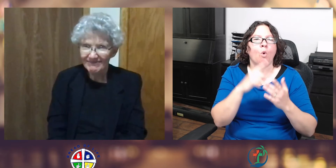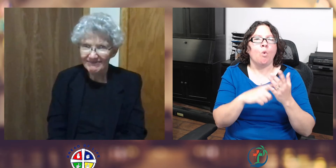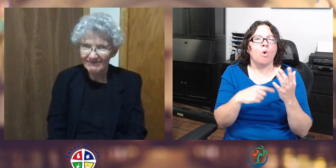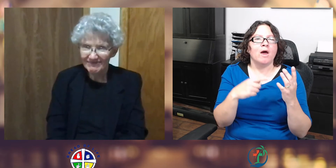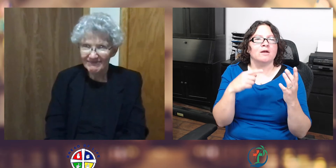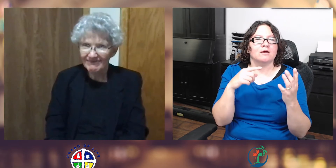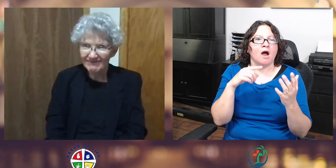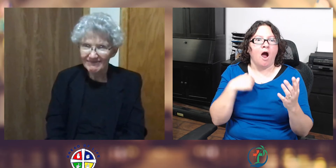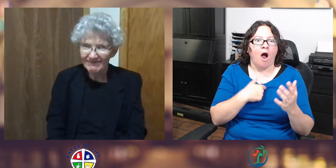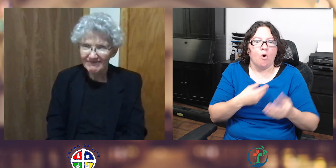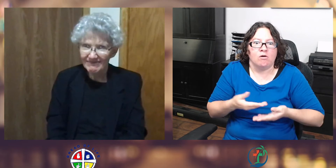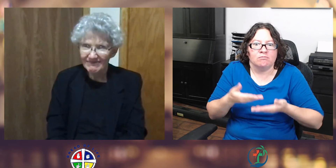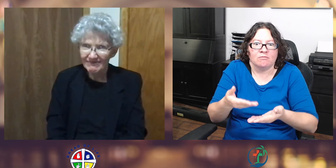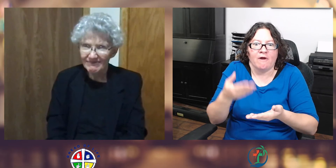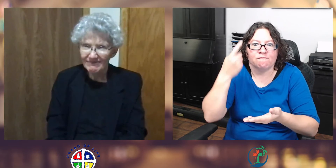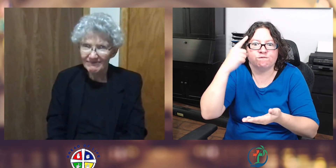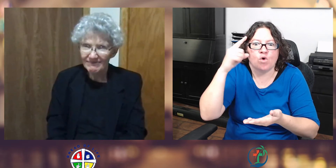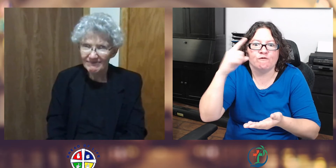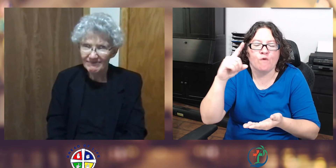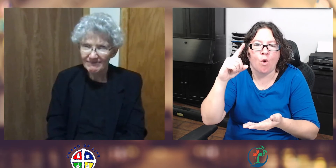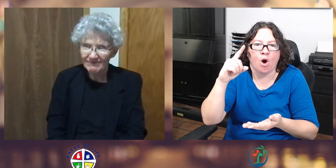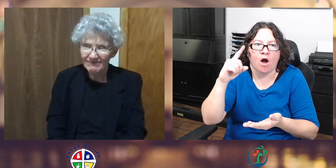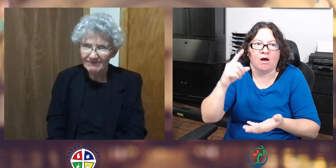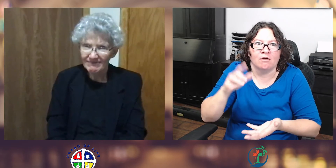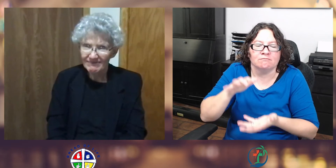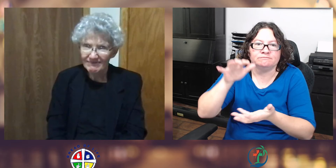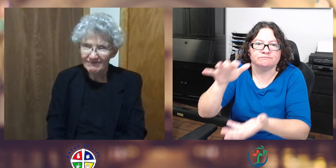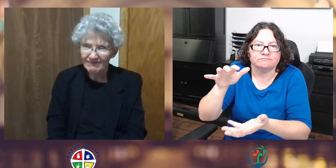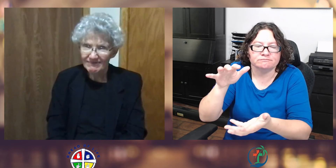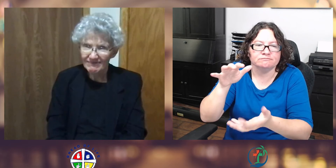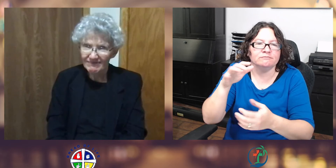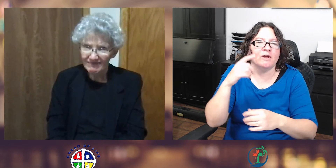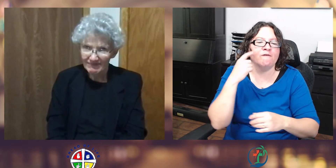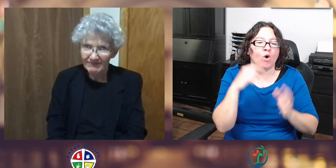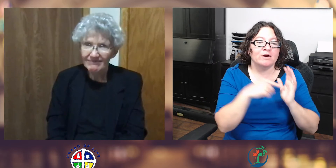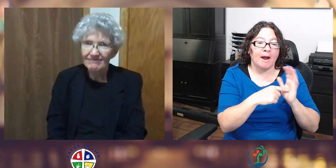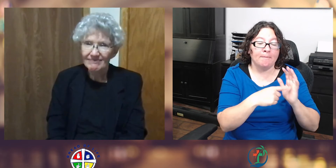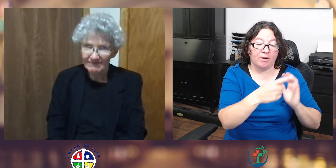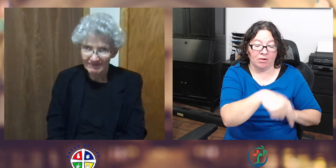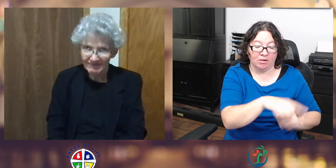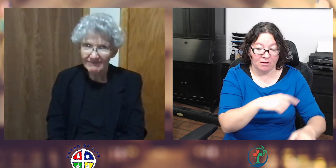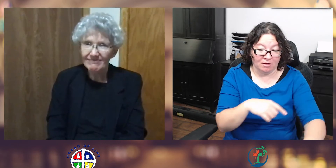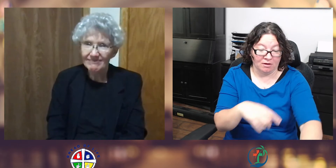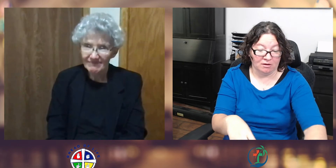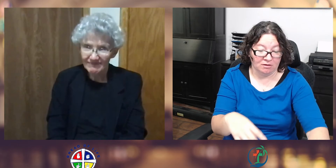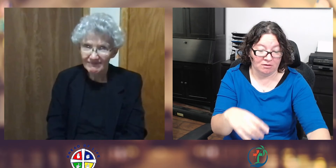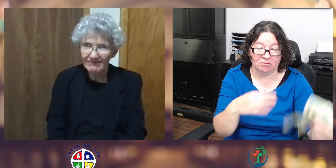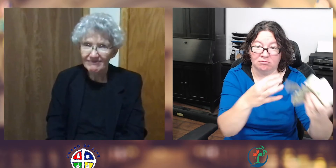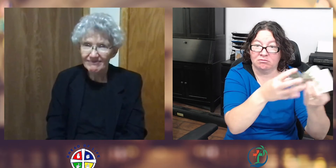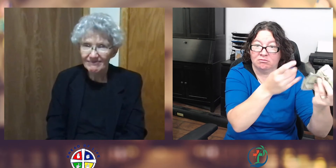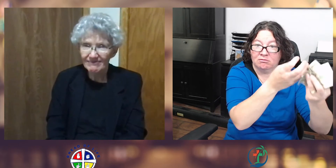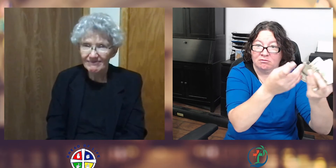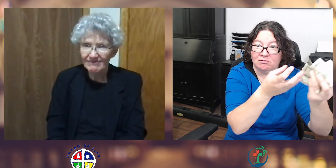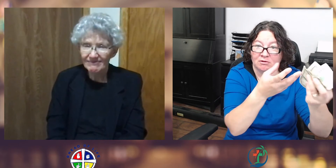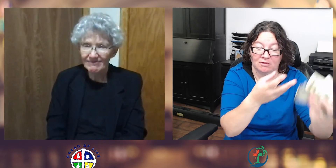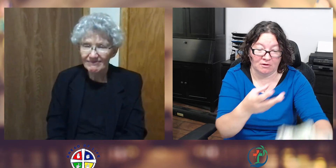People out there want to define all of us by our pasts. But we do things differently because of him.